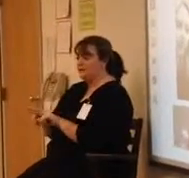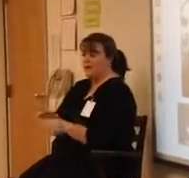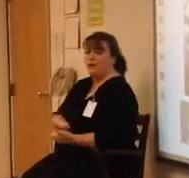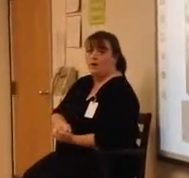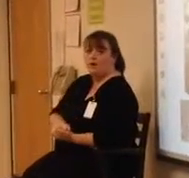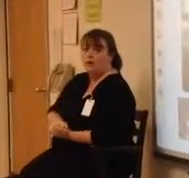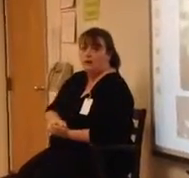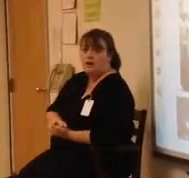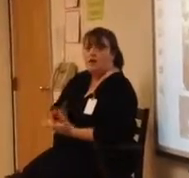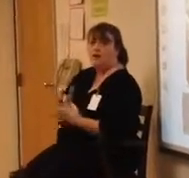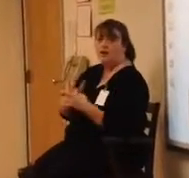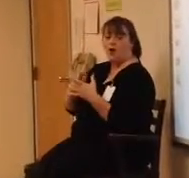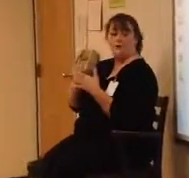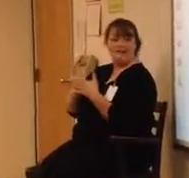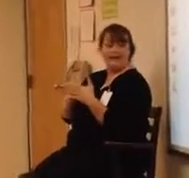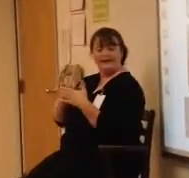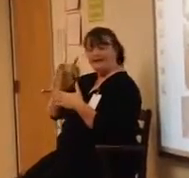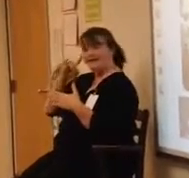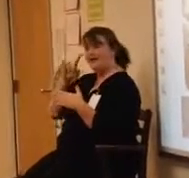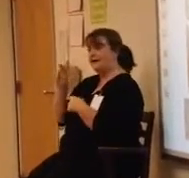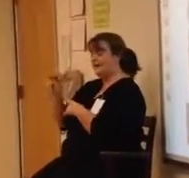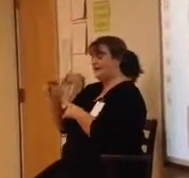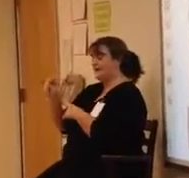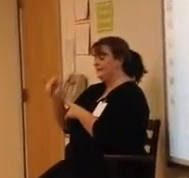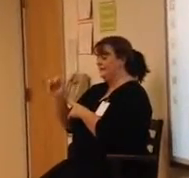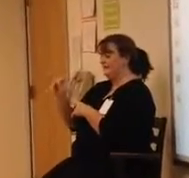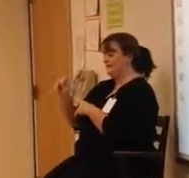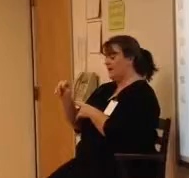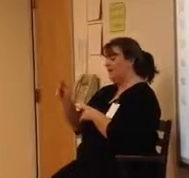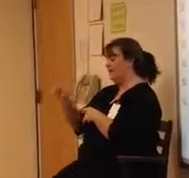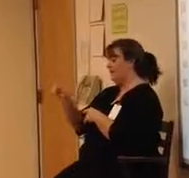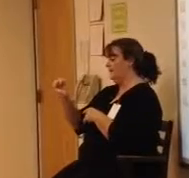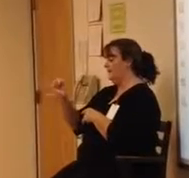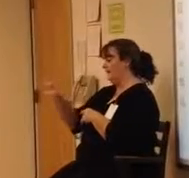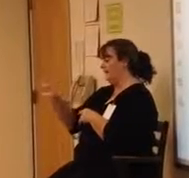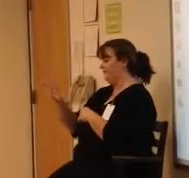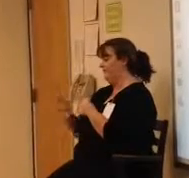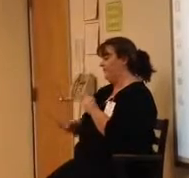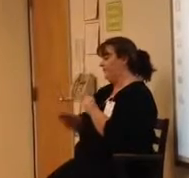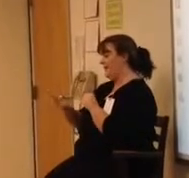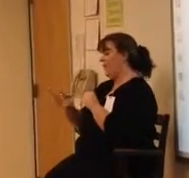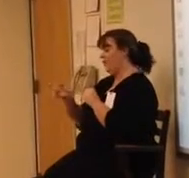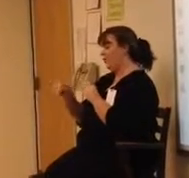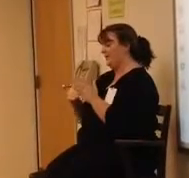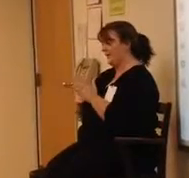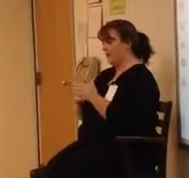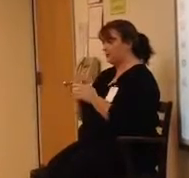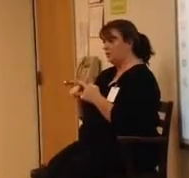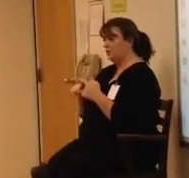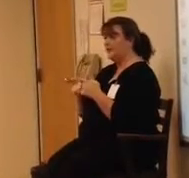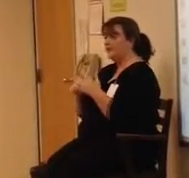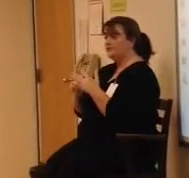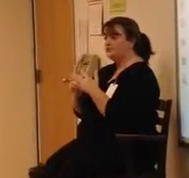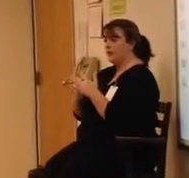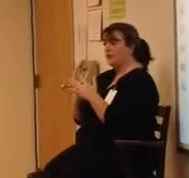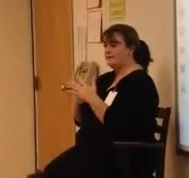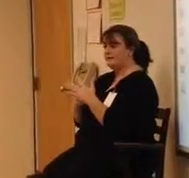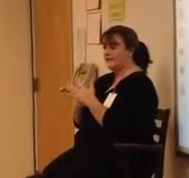Along with that, I think the Nissan Leaf comes out around $30,000. I mean, once you get starting into those luxury electric cars,